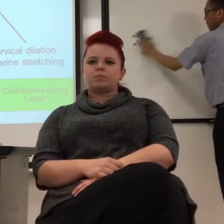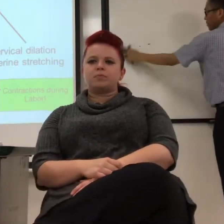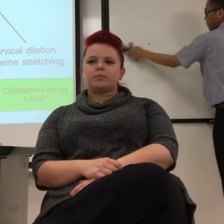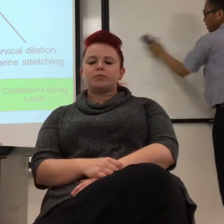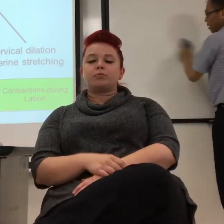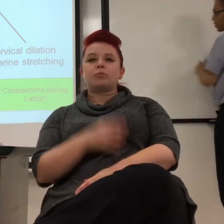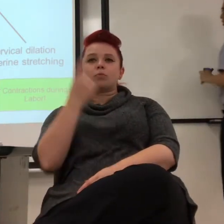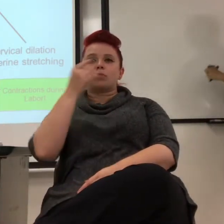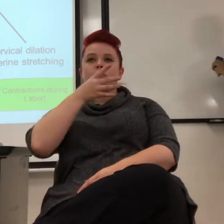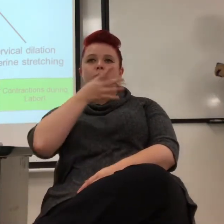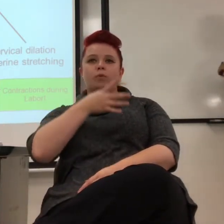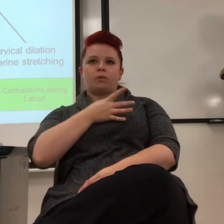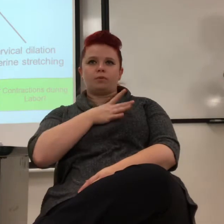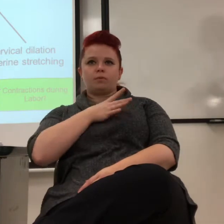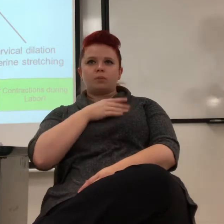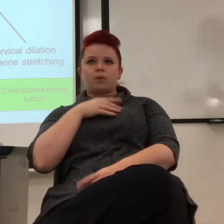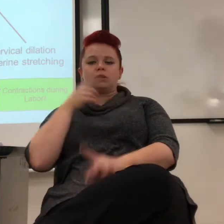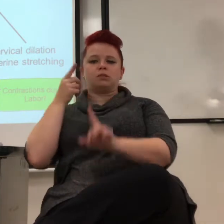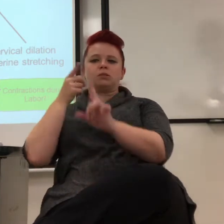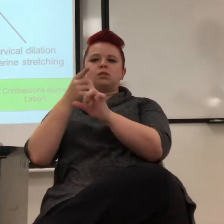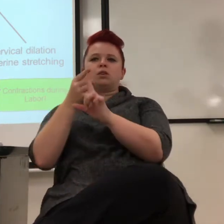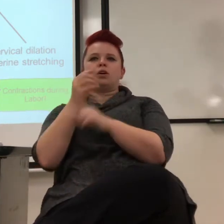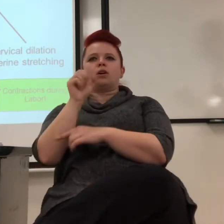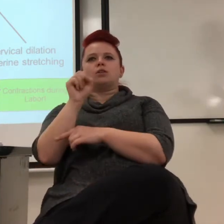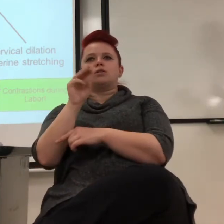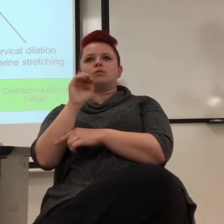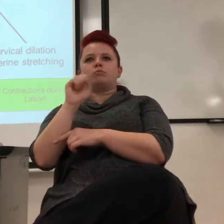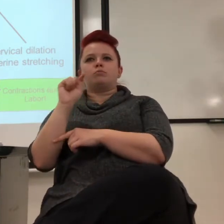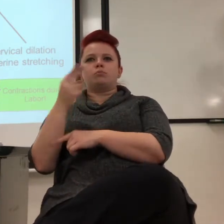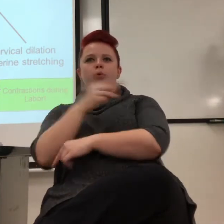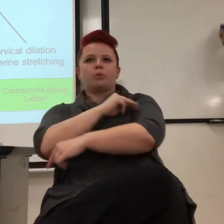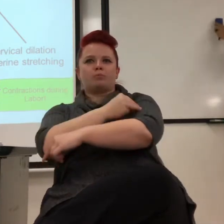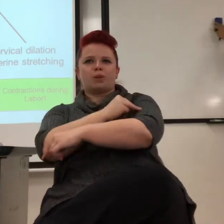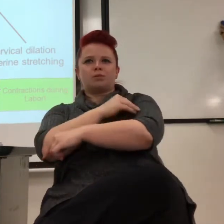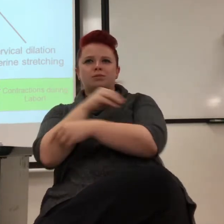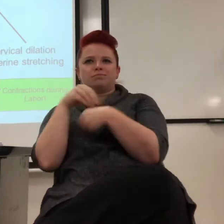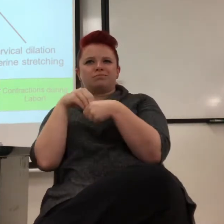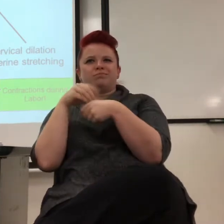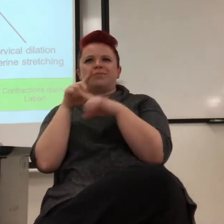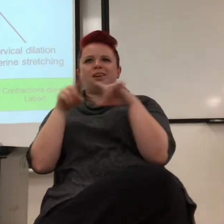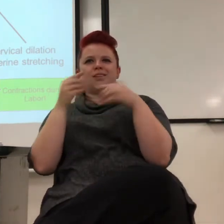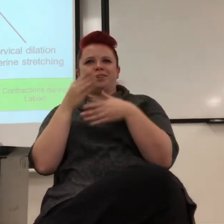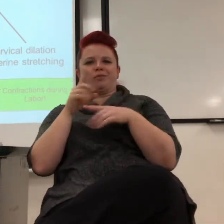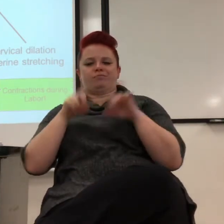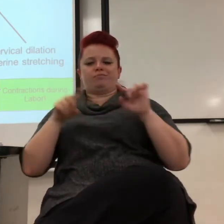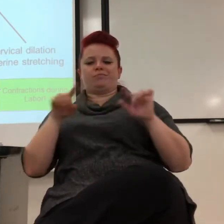In females, it targets smooth muscles in different things. Right.